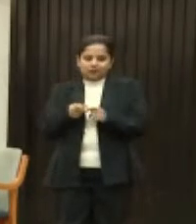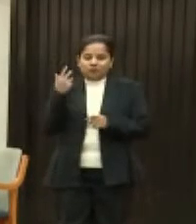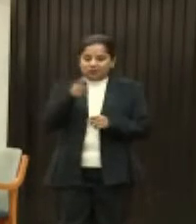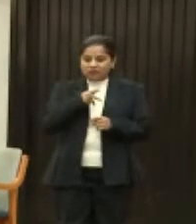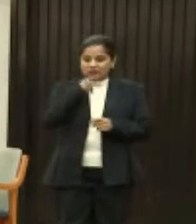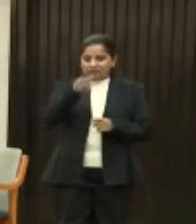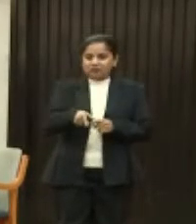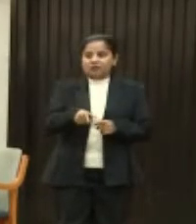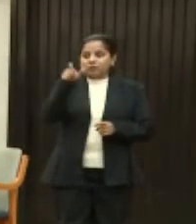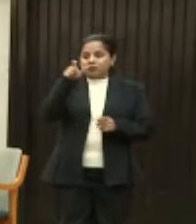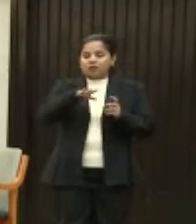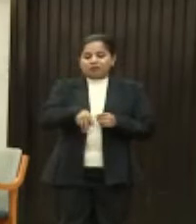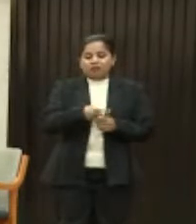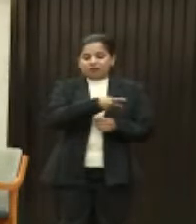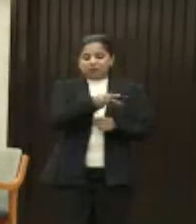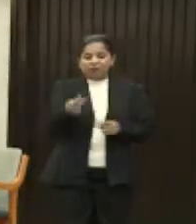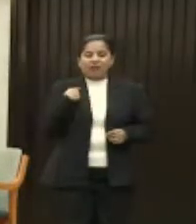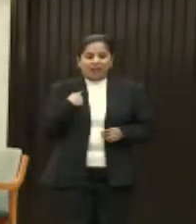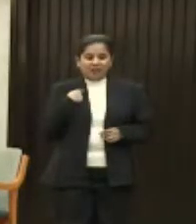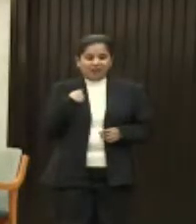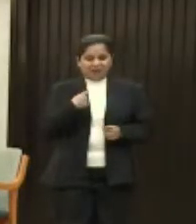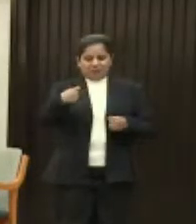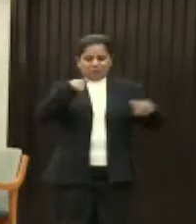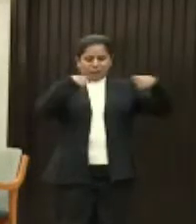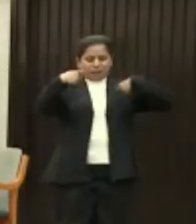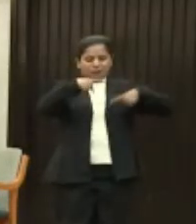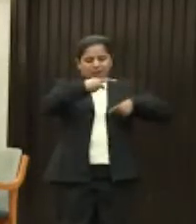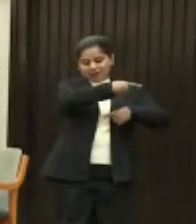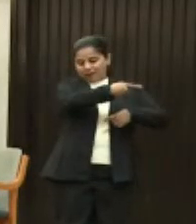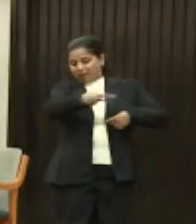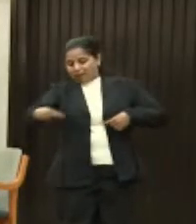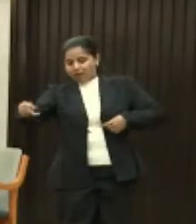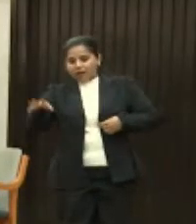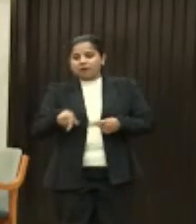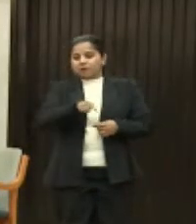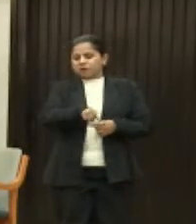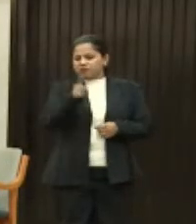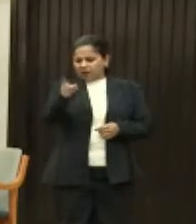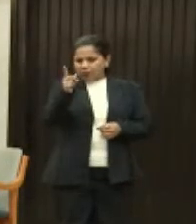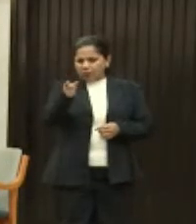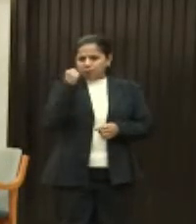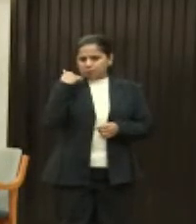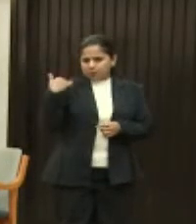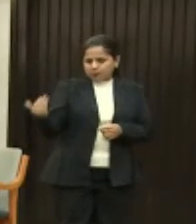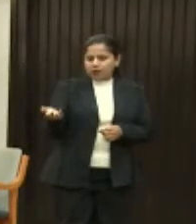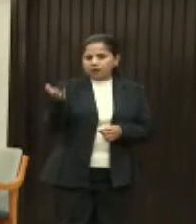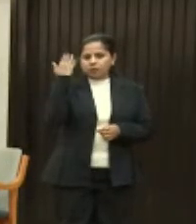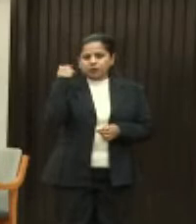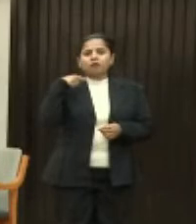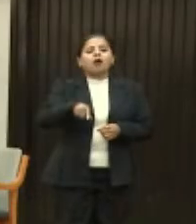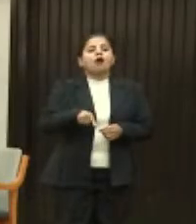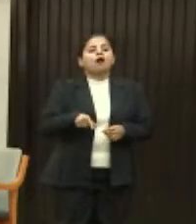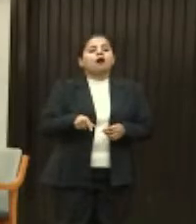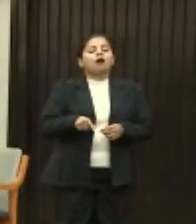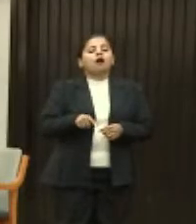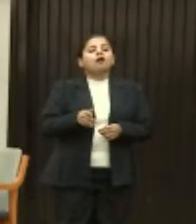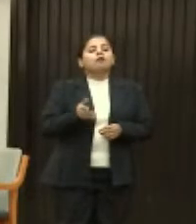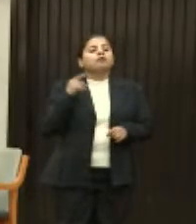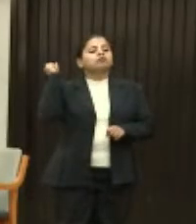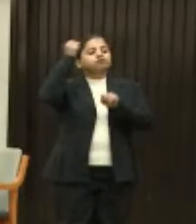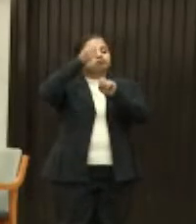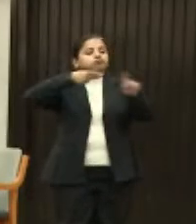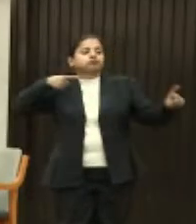lying down on the bed of arrows when he was instructing Yudhishthira and his brothers in Shanti Parva of the Mahabharata.